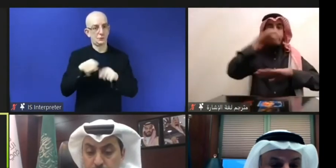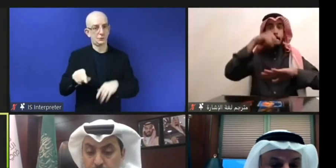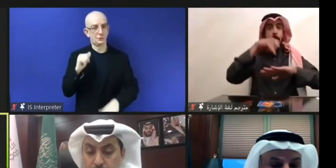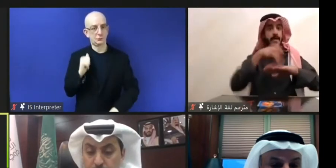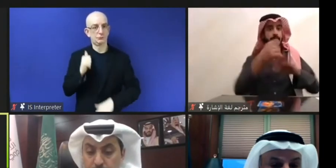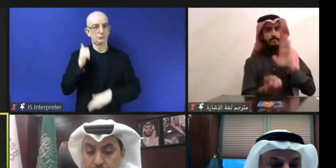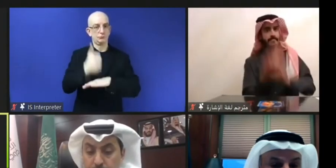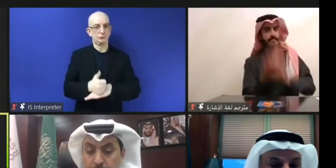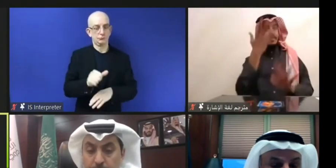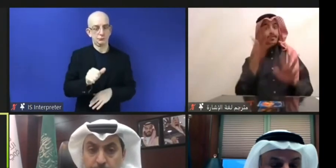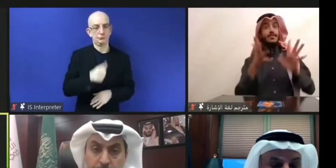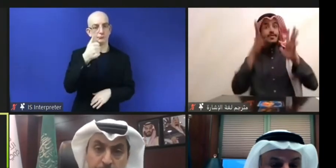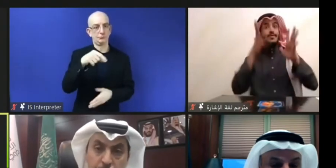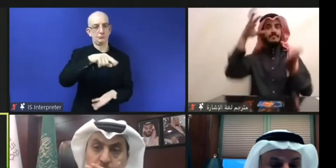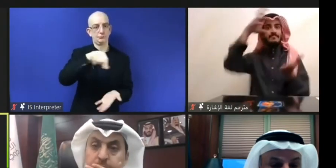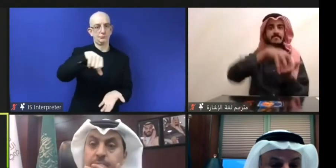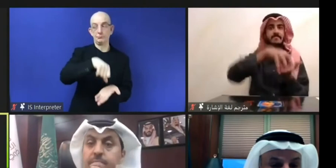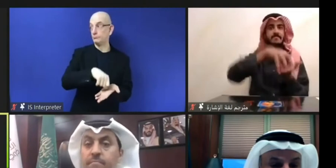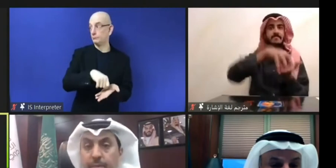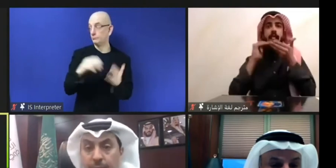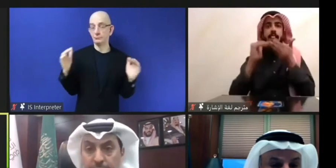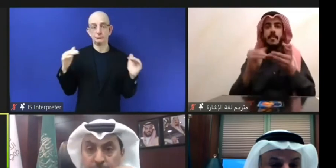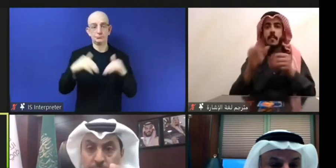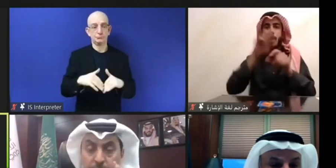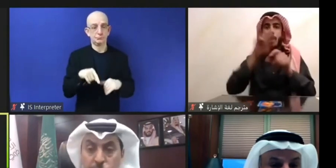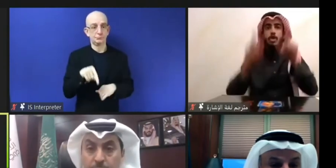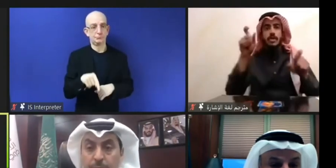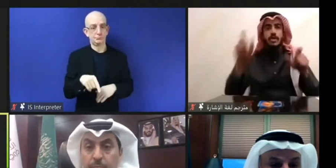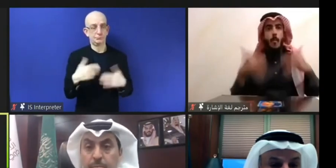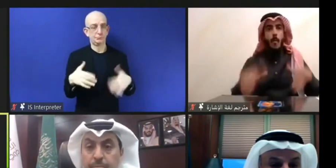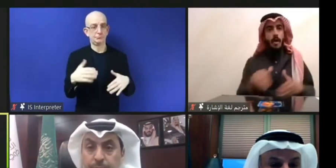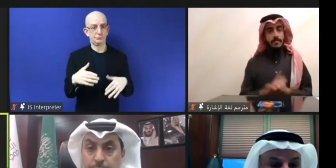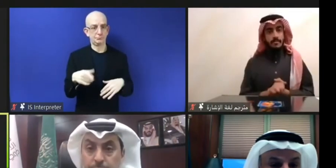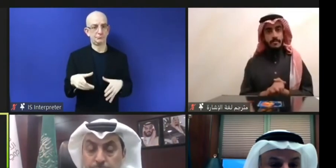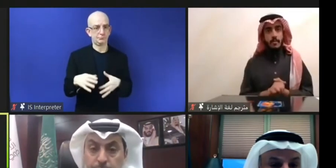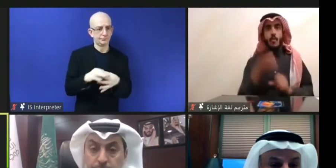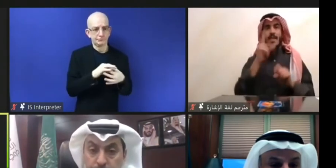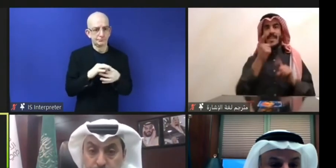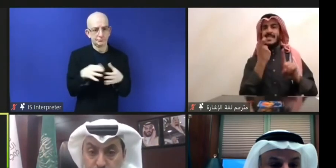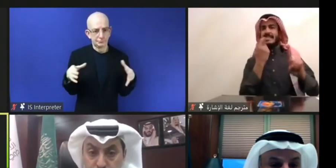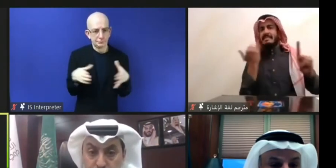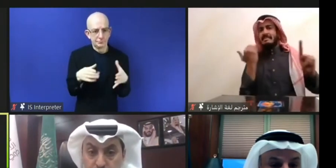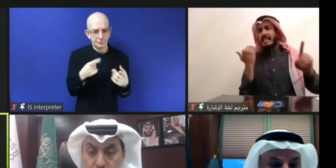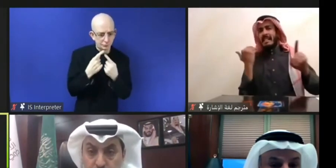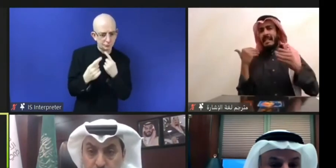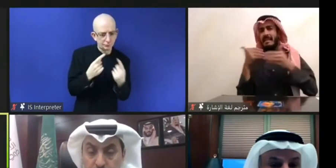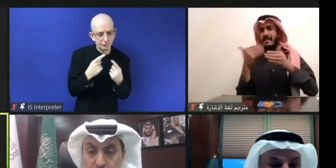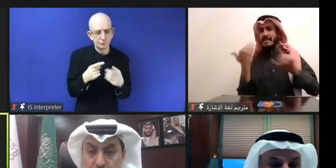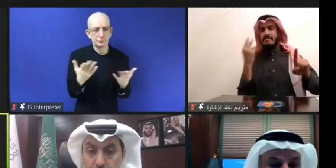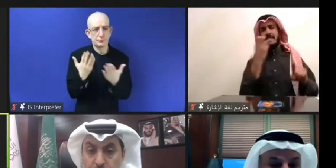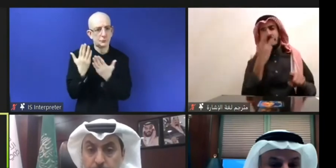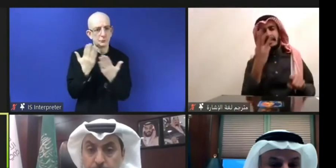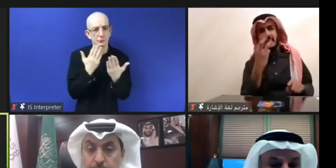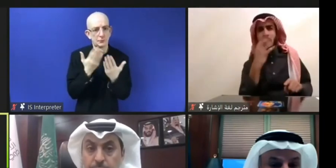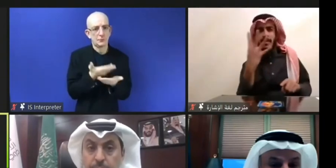of student affairs. And just a few years ago, about four years ago, we have established, we